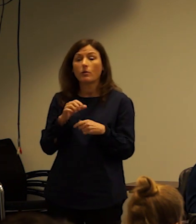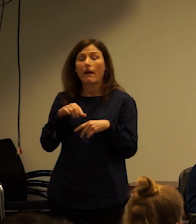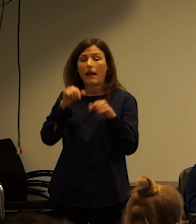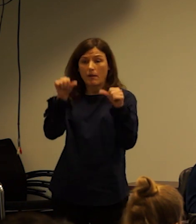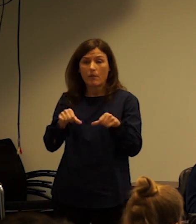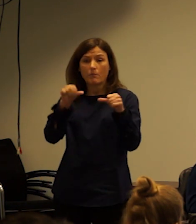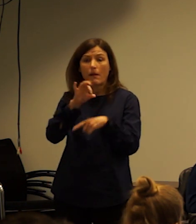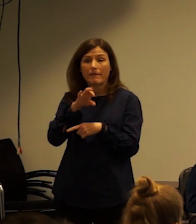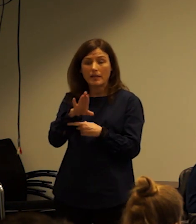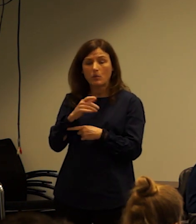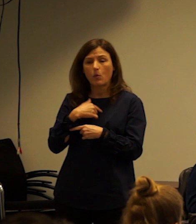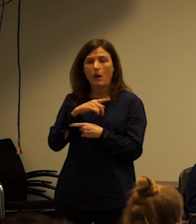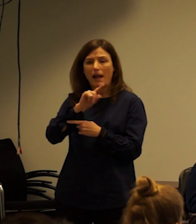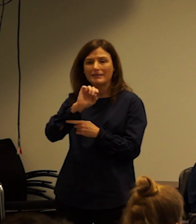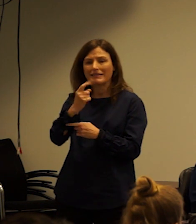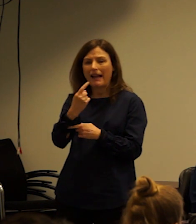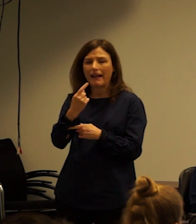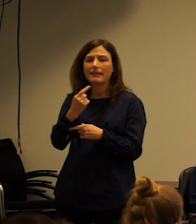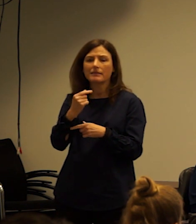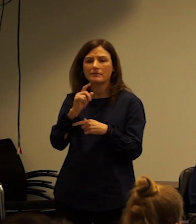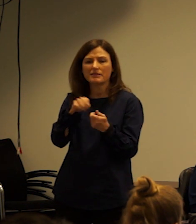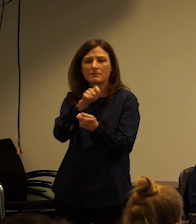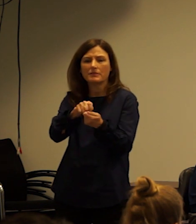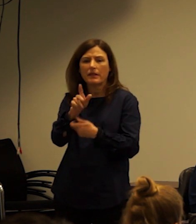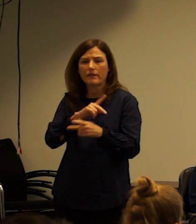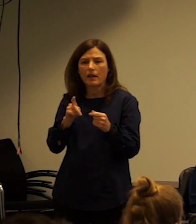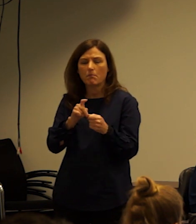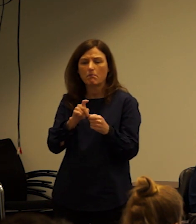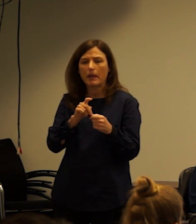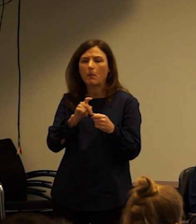Facebook and then I tag certain people.